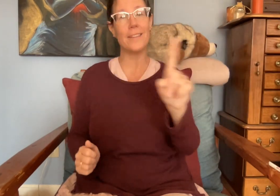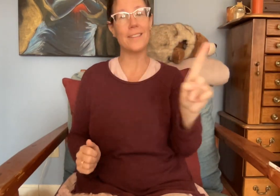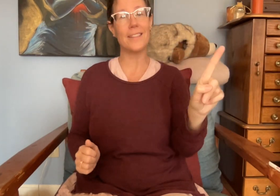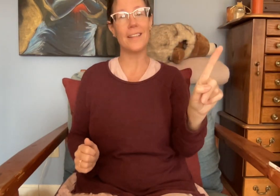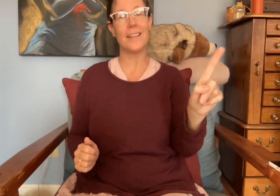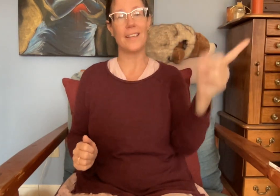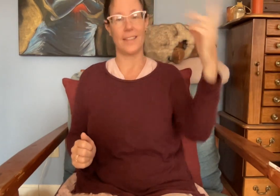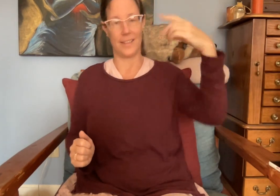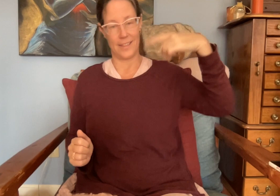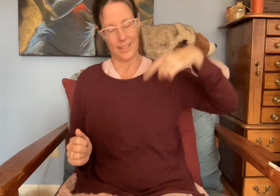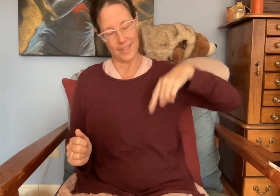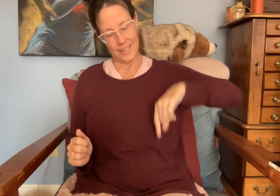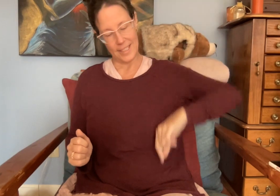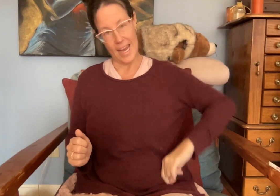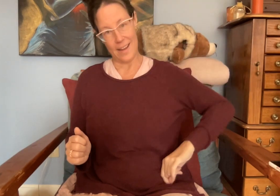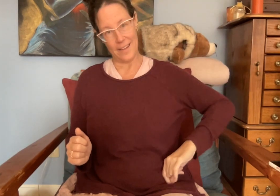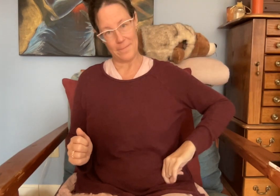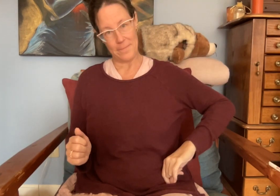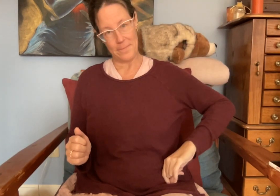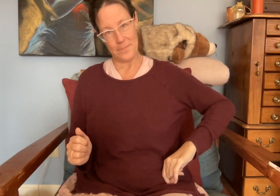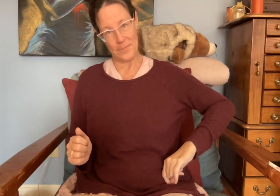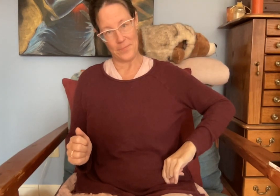everyone's sake.